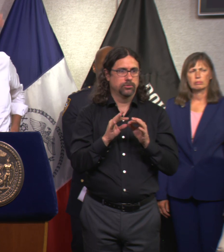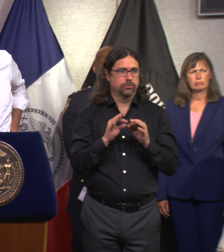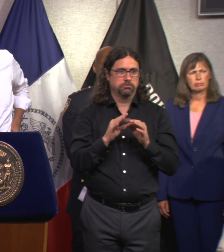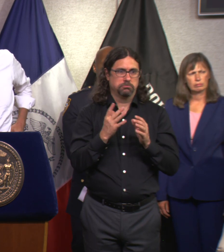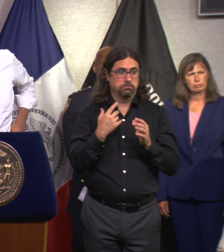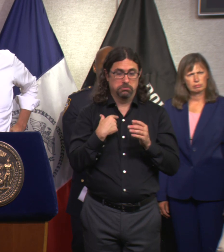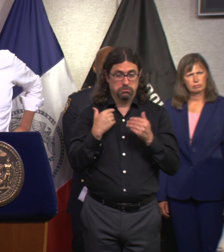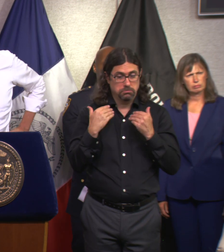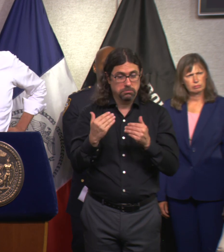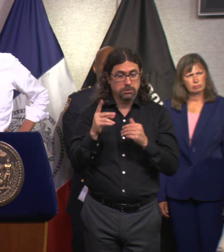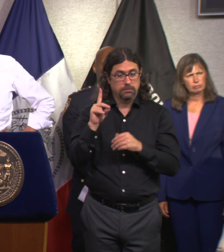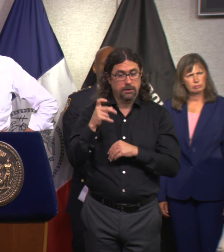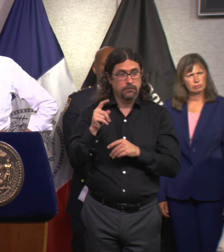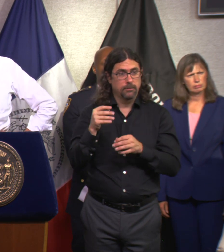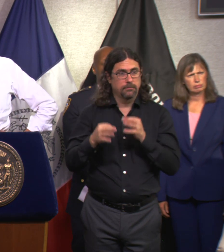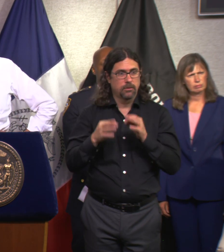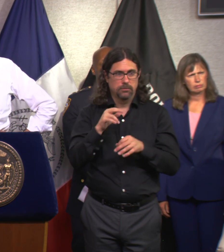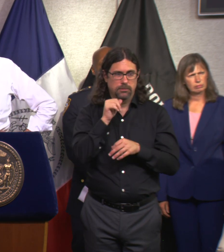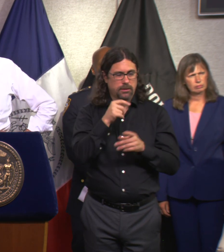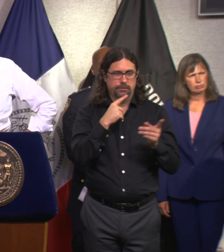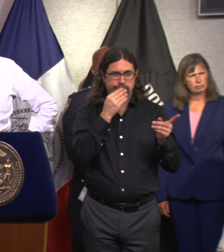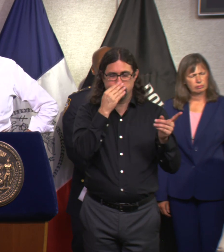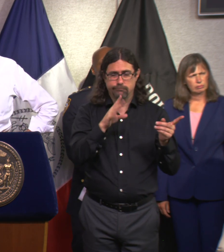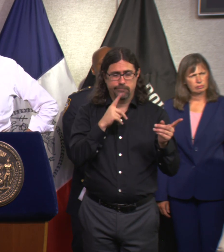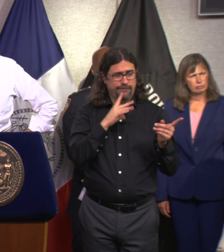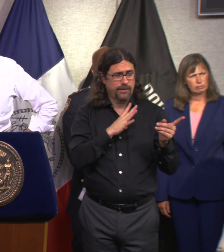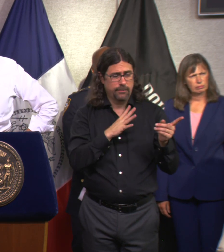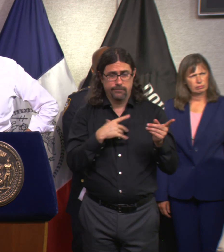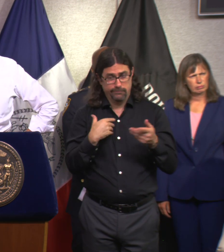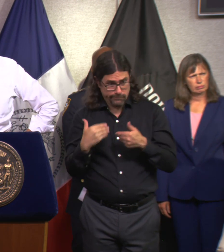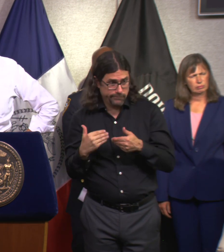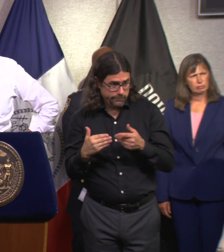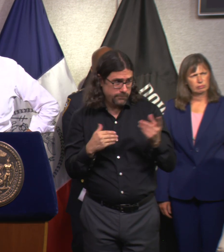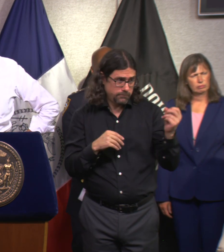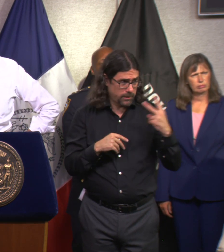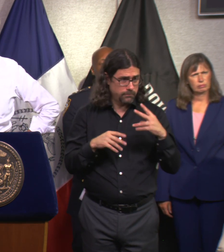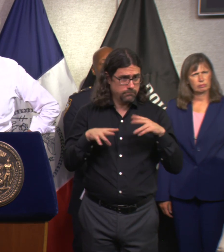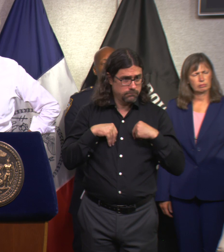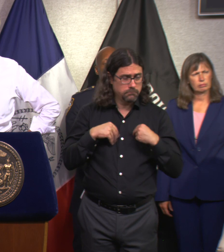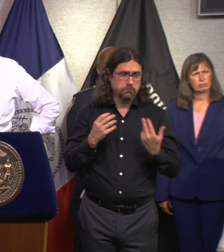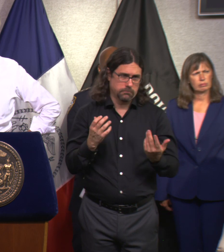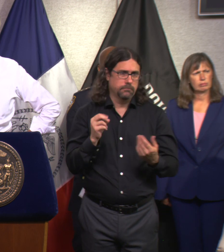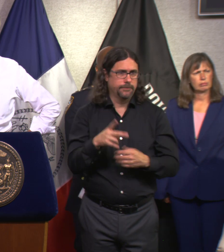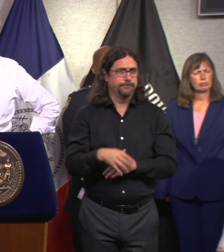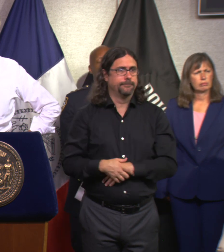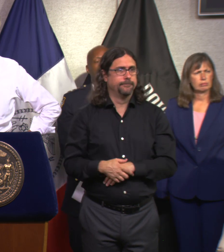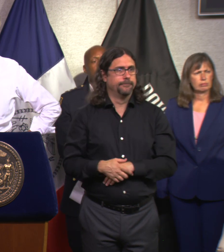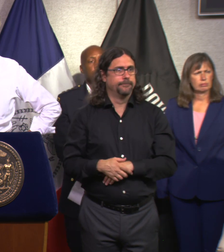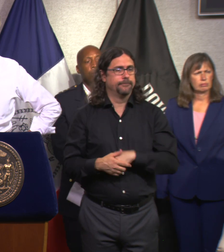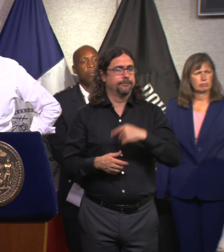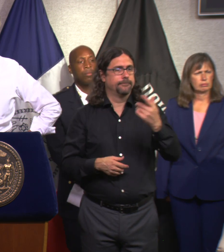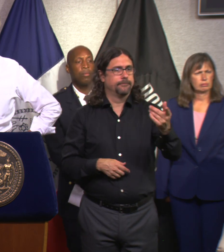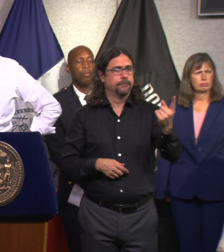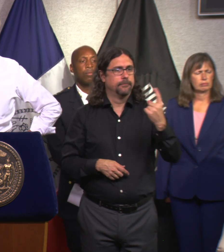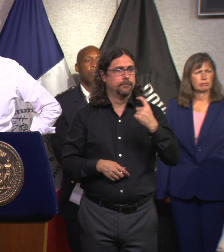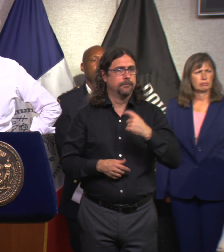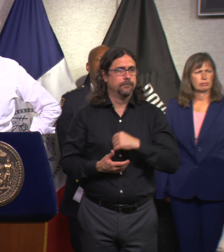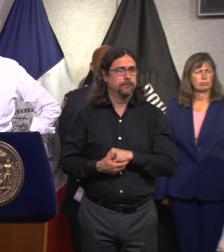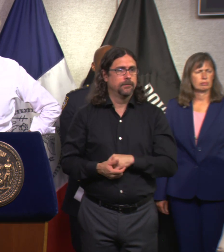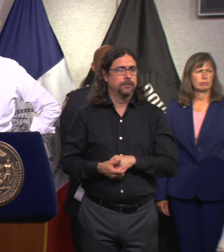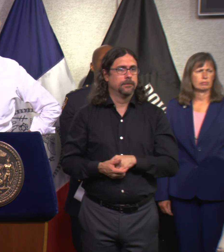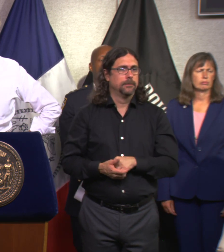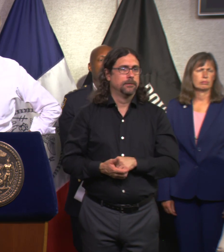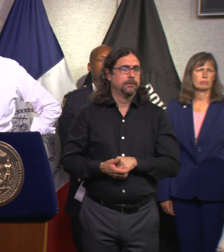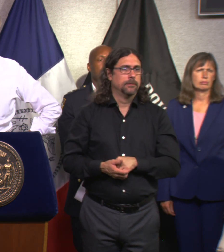Nolan? How can the city and how can the Garner family take solace in a process that not only took 5 years,